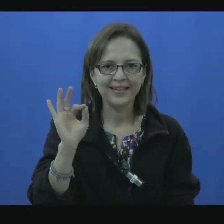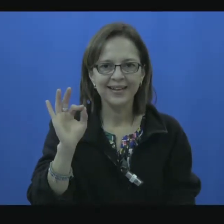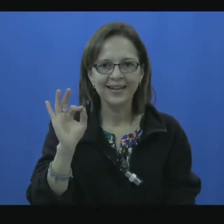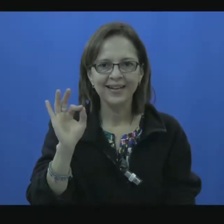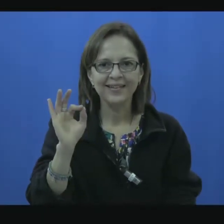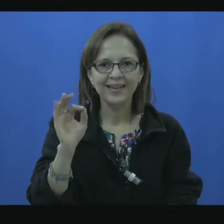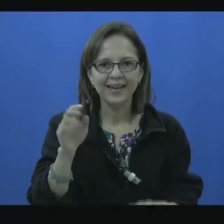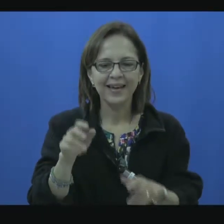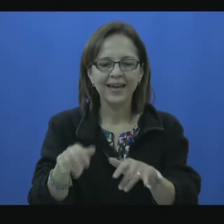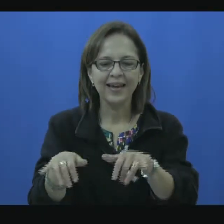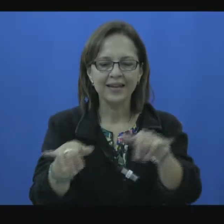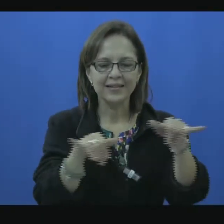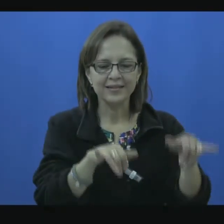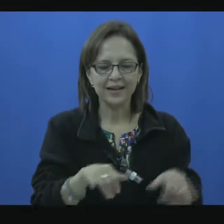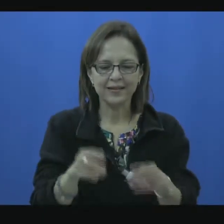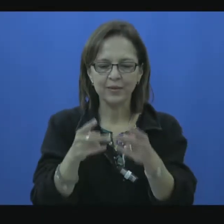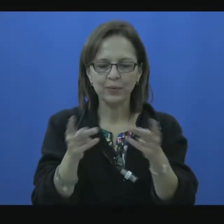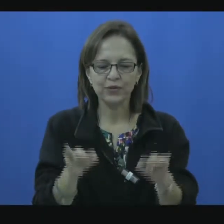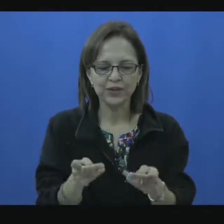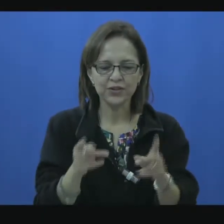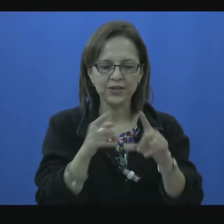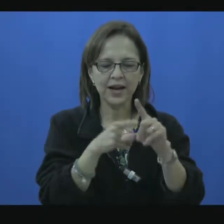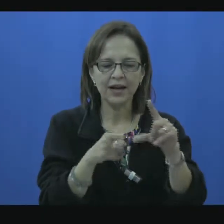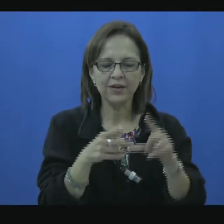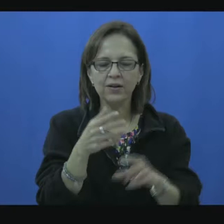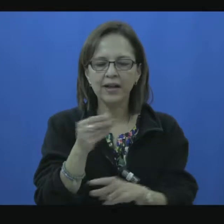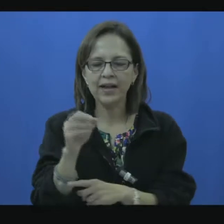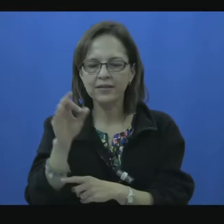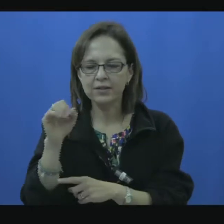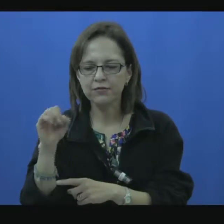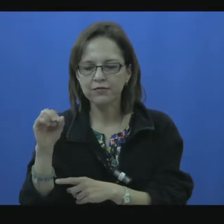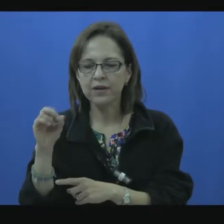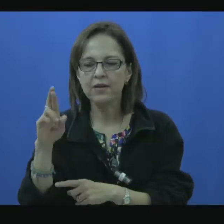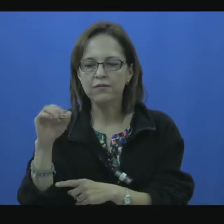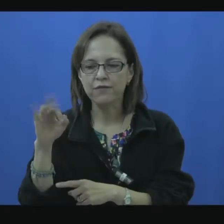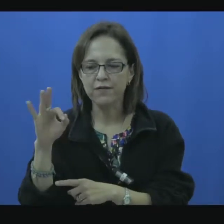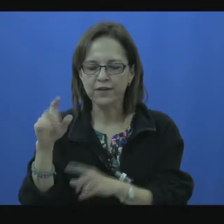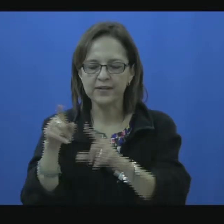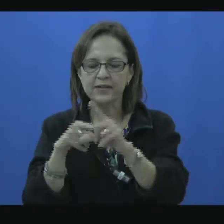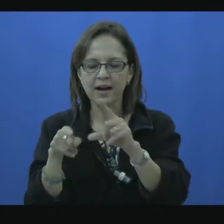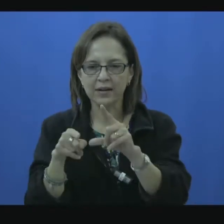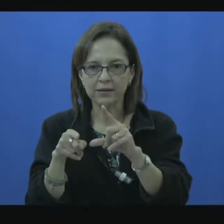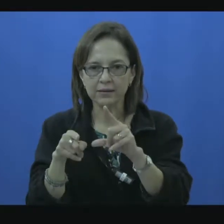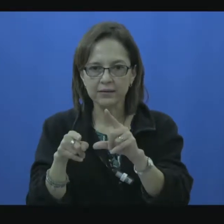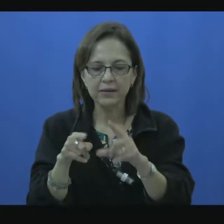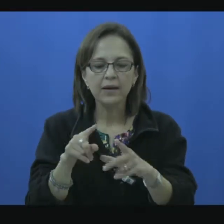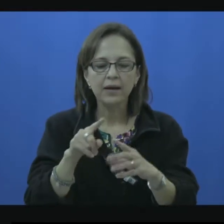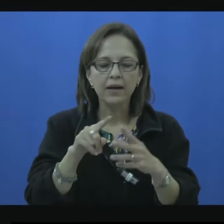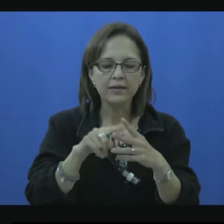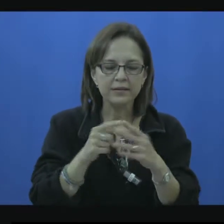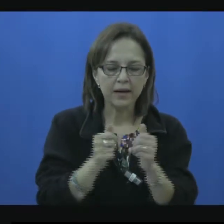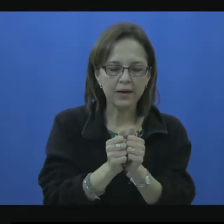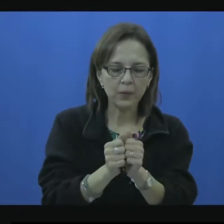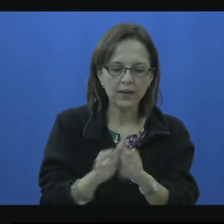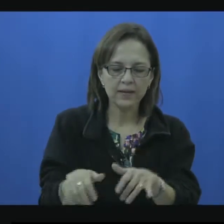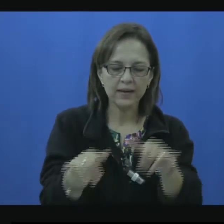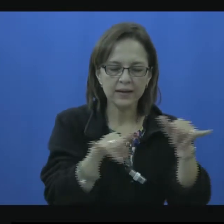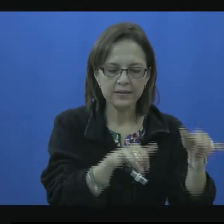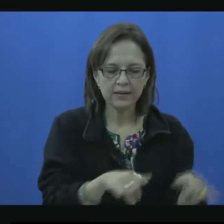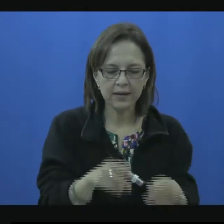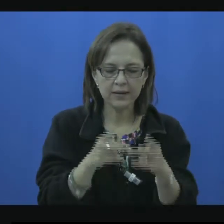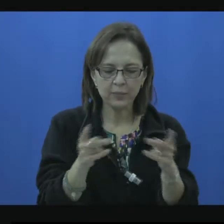find the standard position angle and the reference angle. Start with